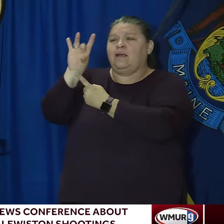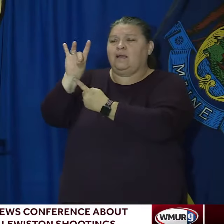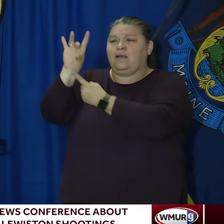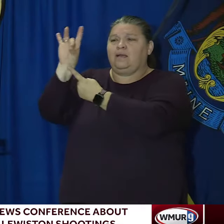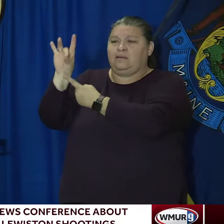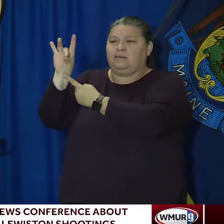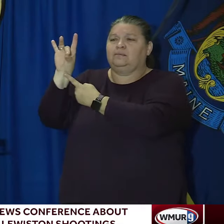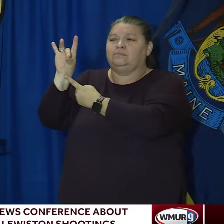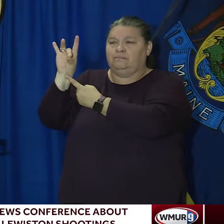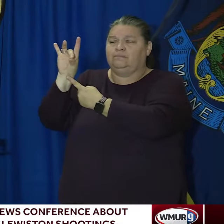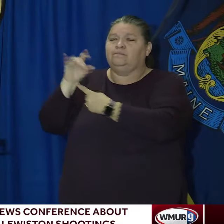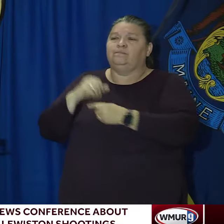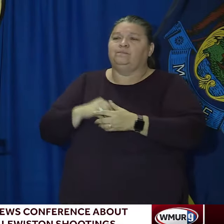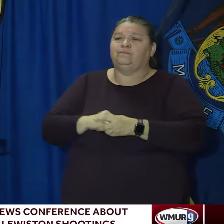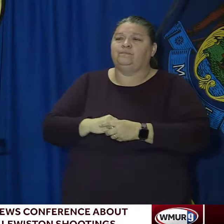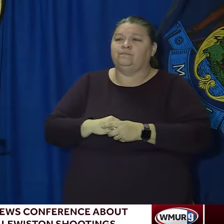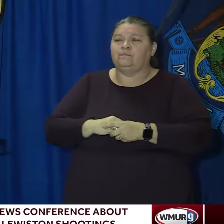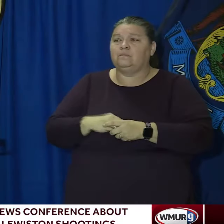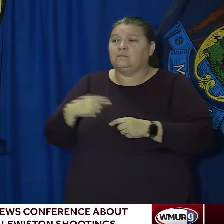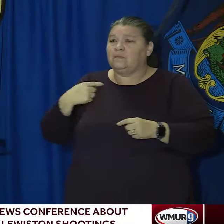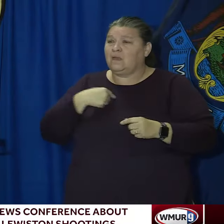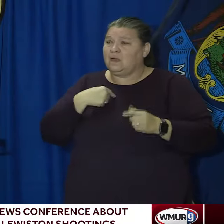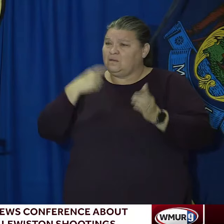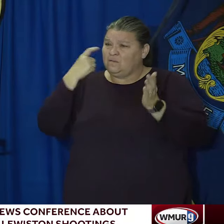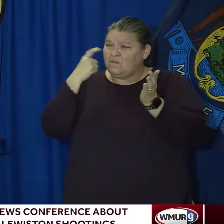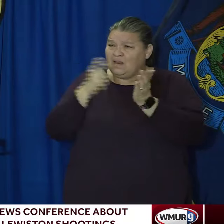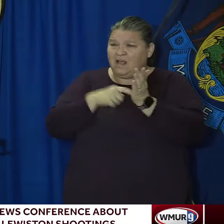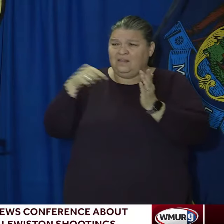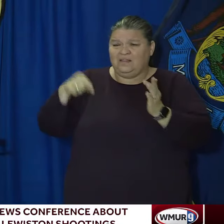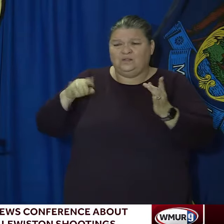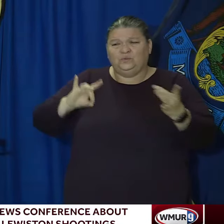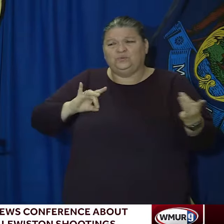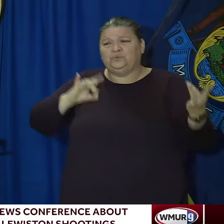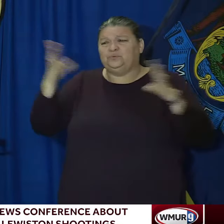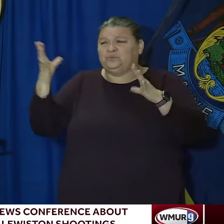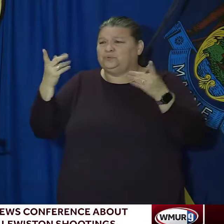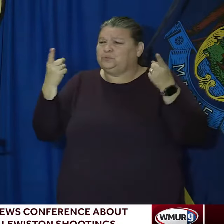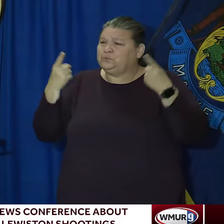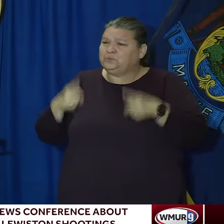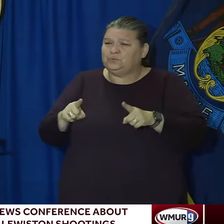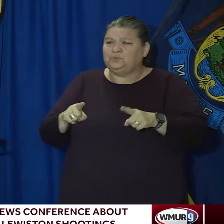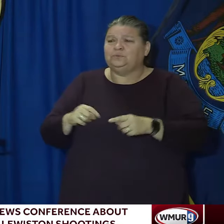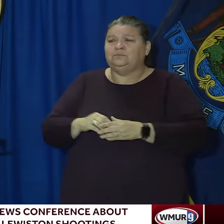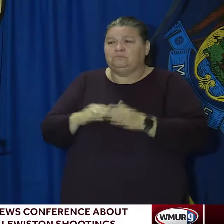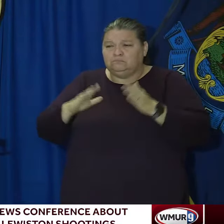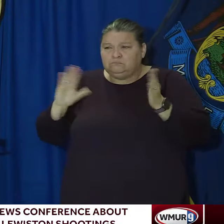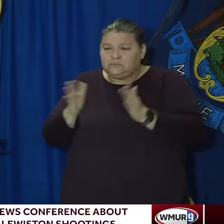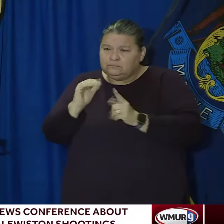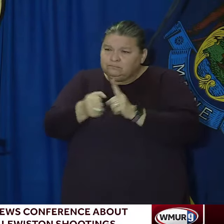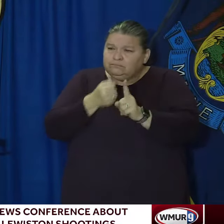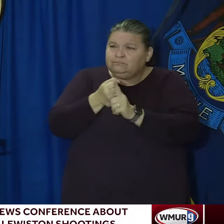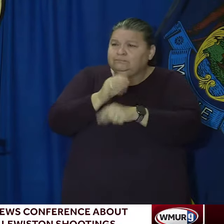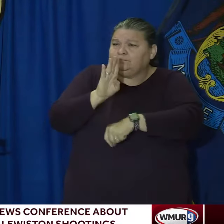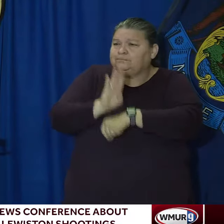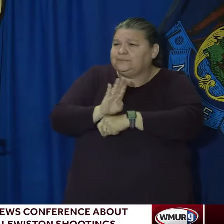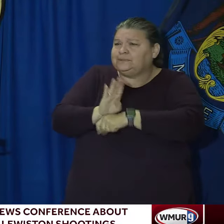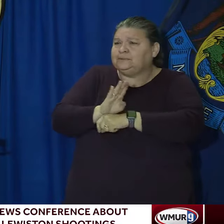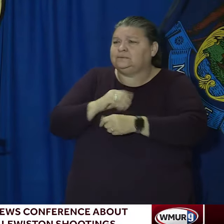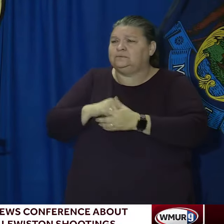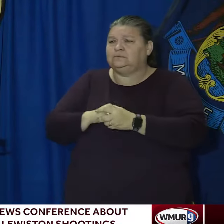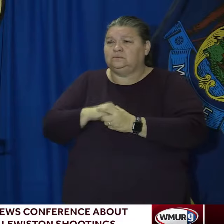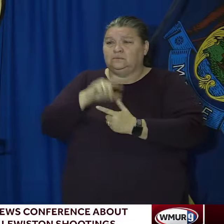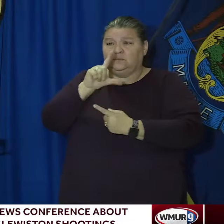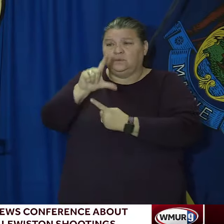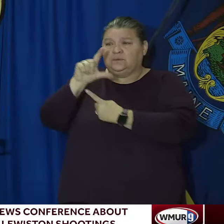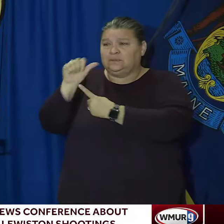I also recognize that this tragedy has been hard on small businesses, especially those in Lewis and Auburn and